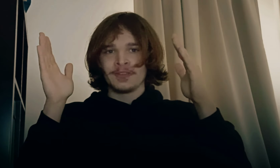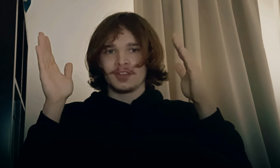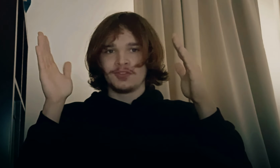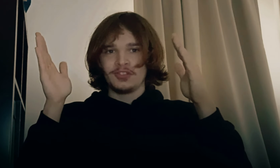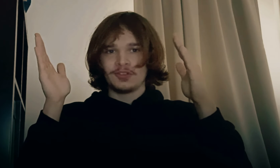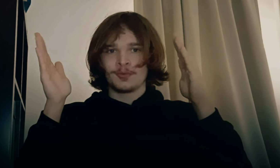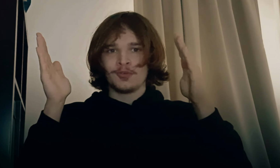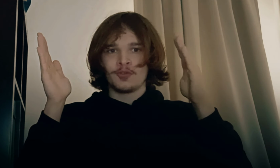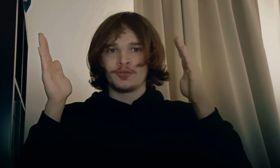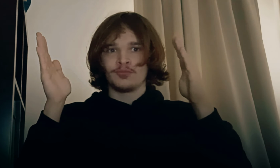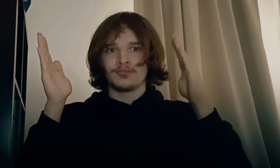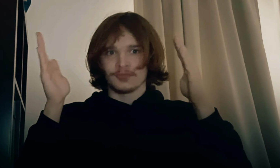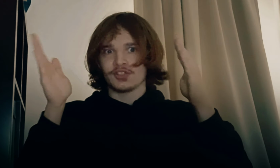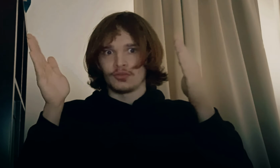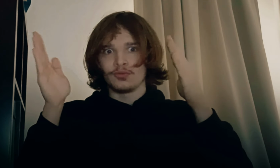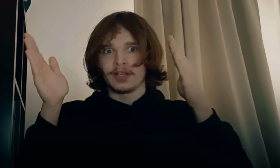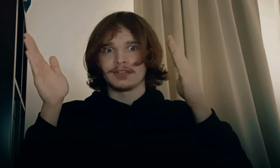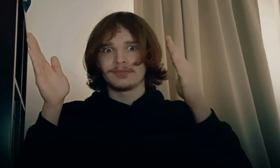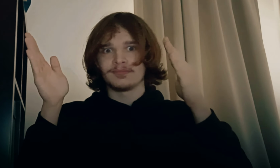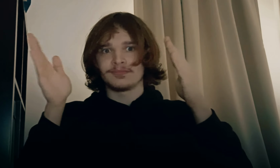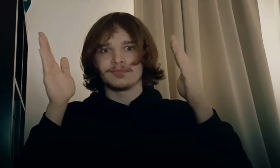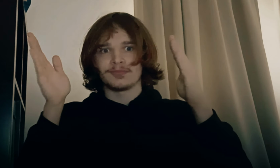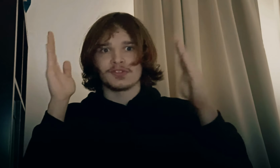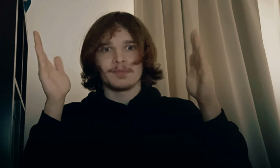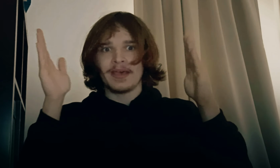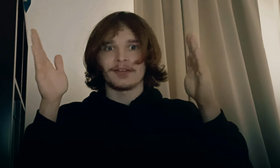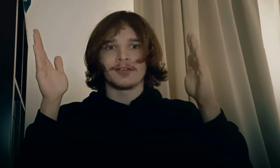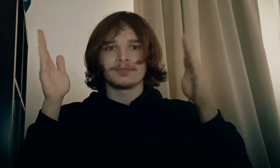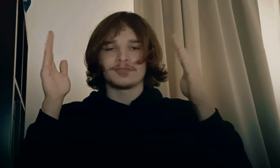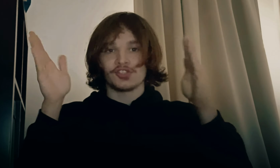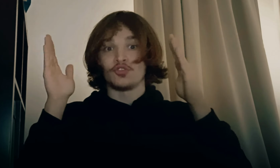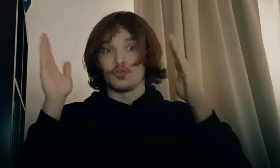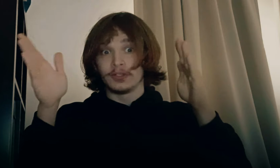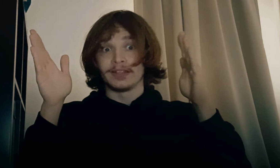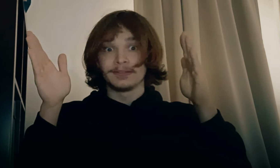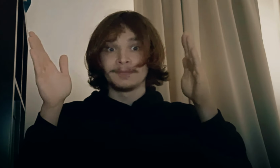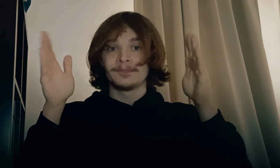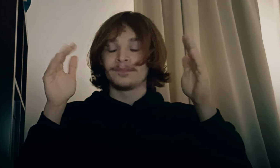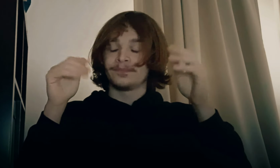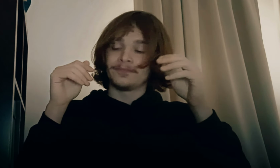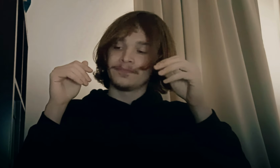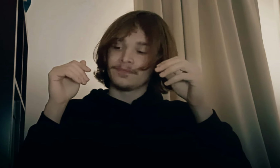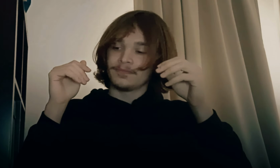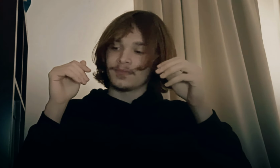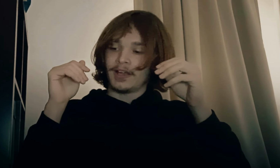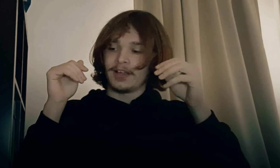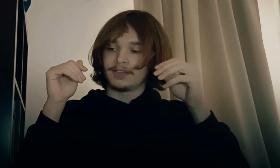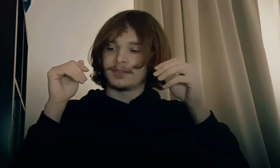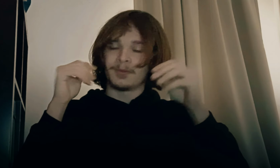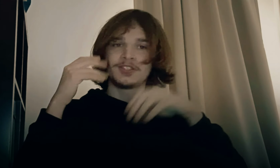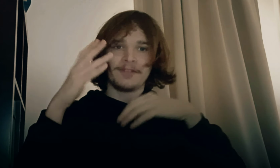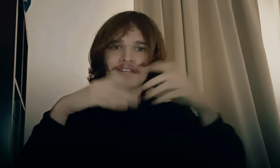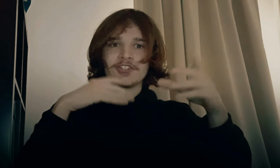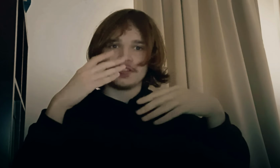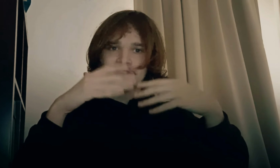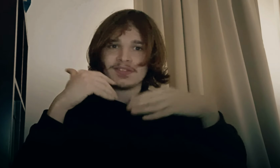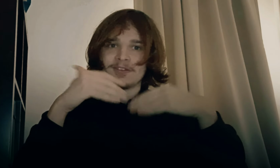you need to just do that. Doesn't matter. Just do that. And motivation is